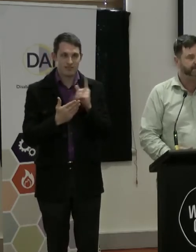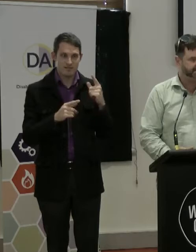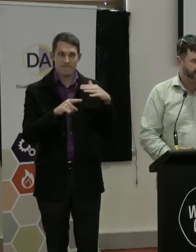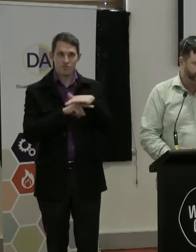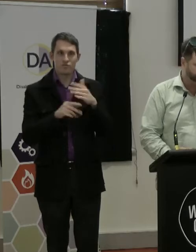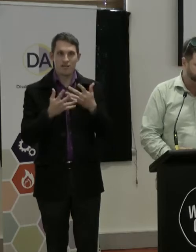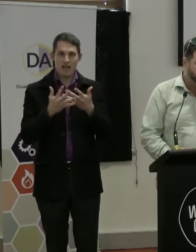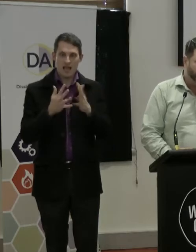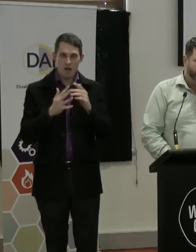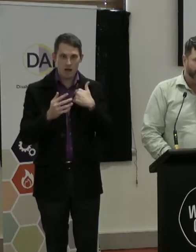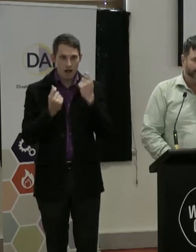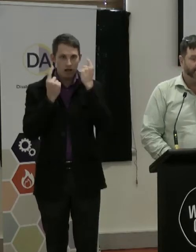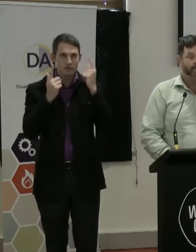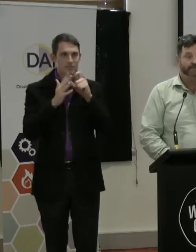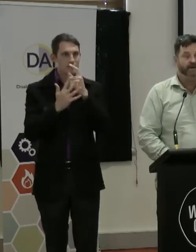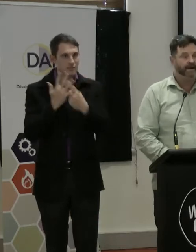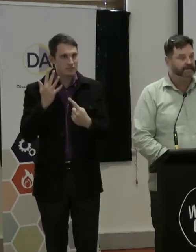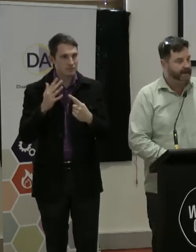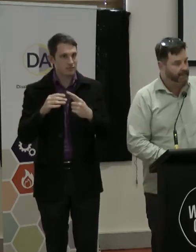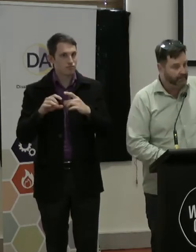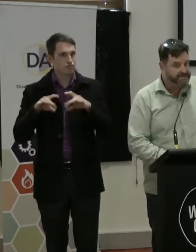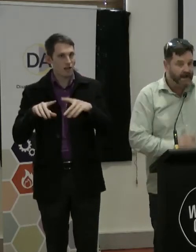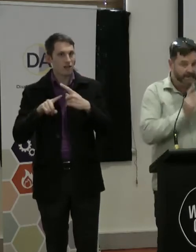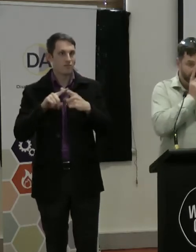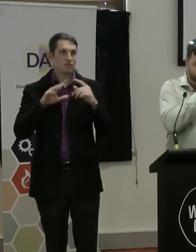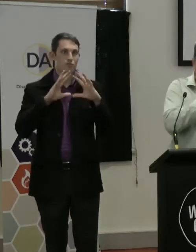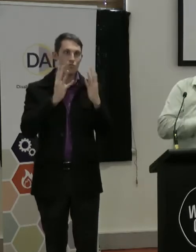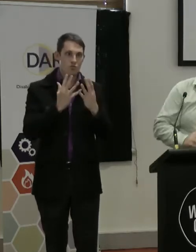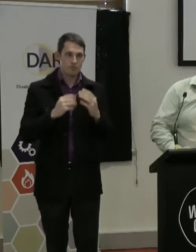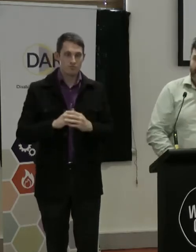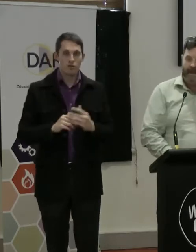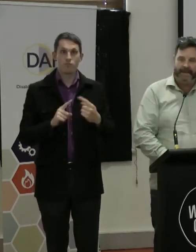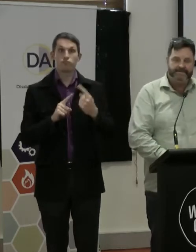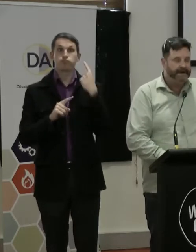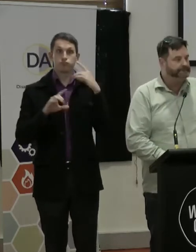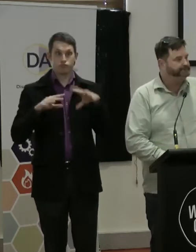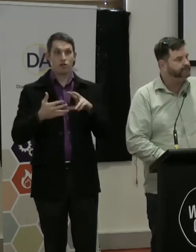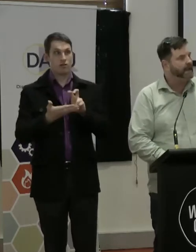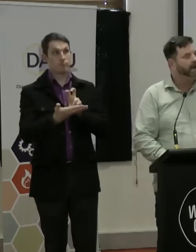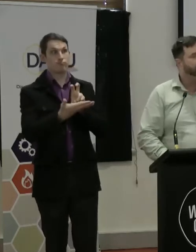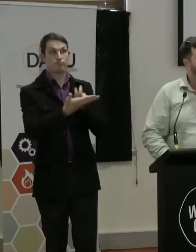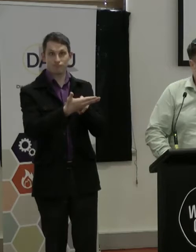and domestically. We've ratified it a long time ago, I think. And